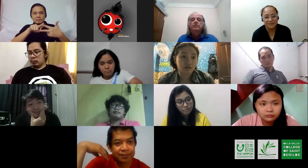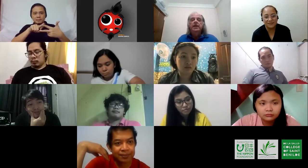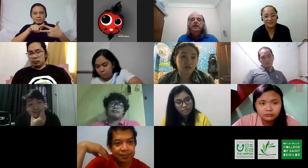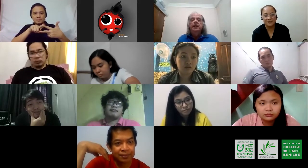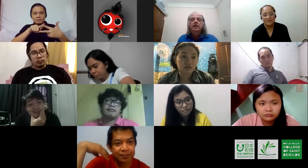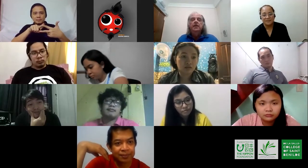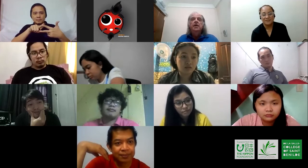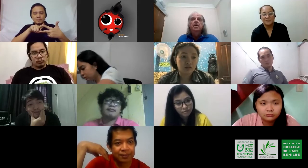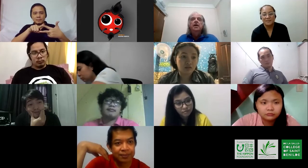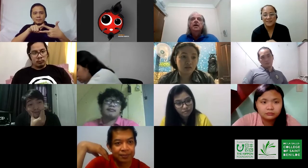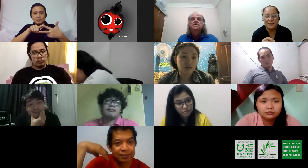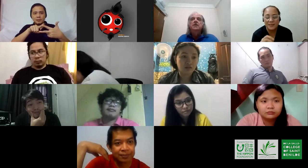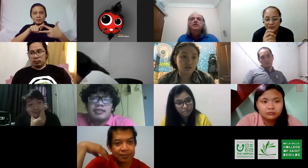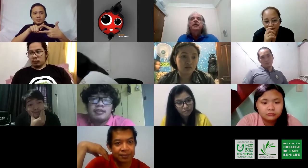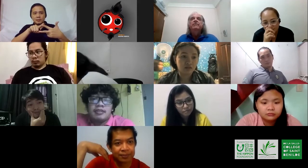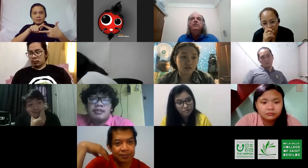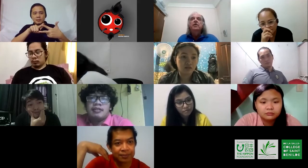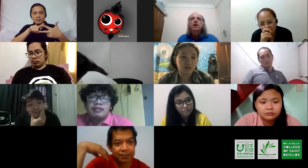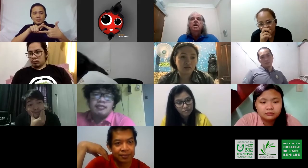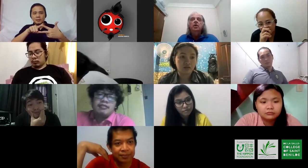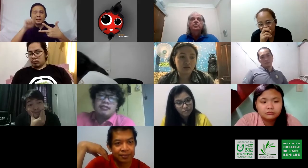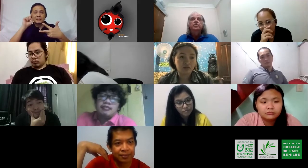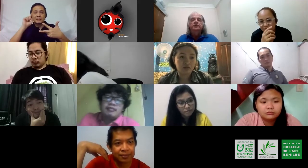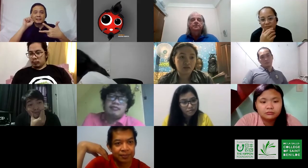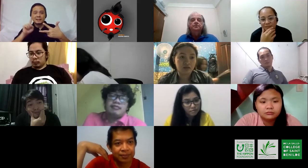B, a deaf culture,